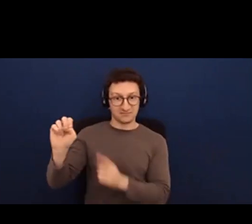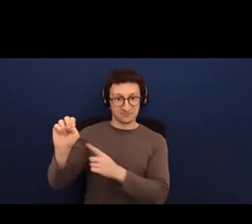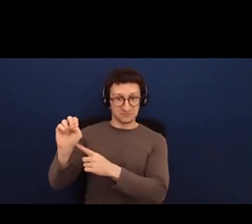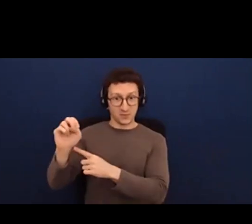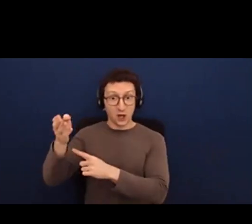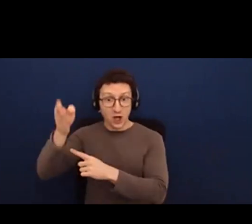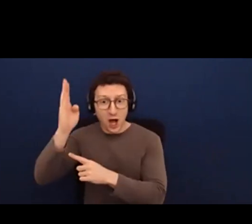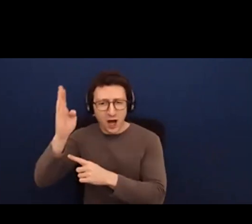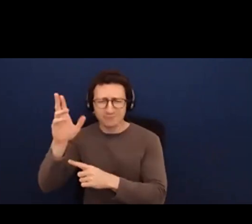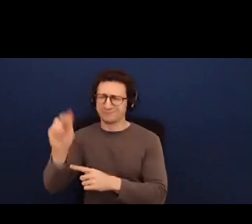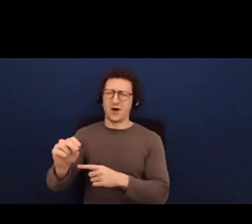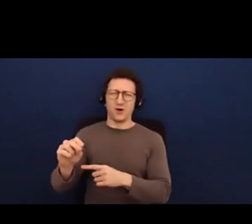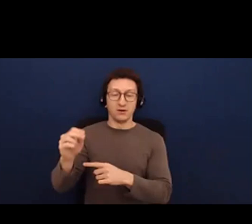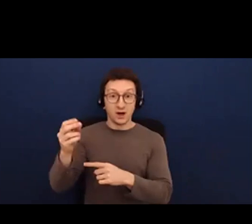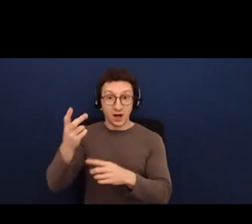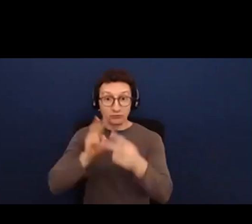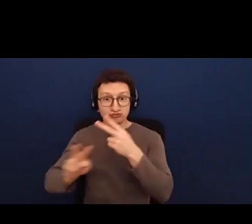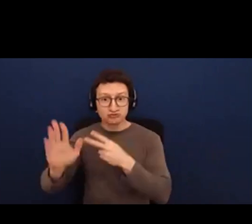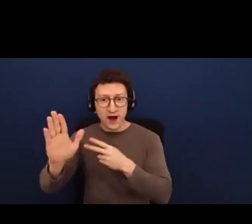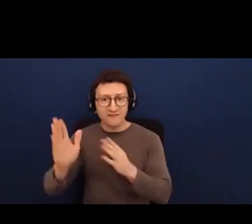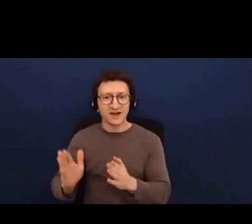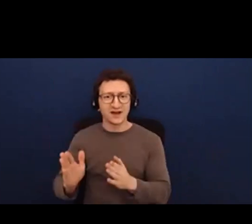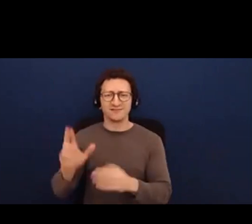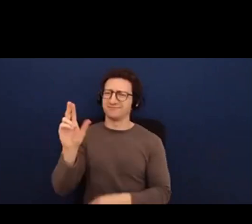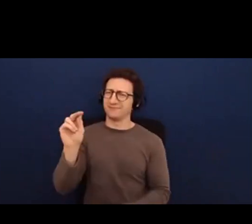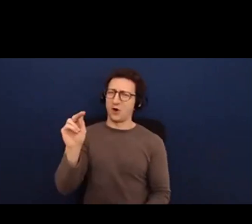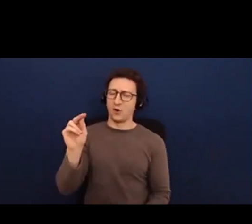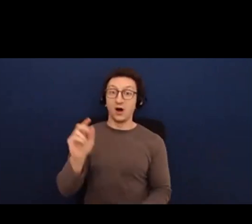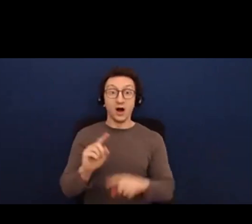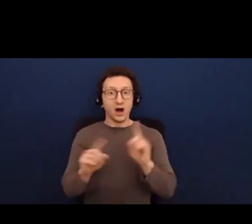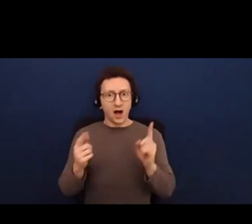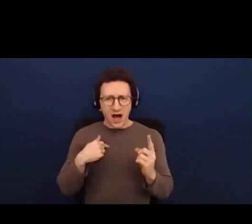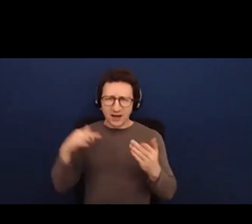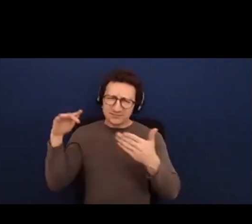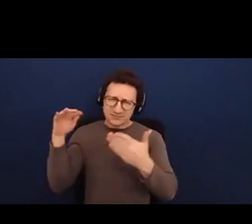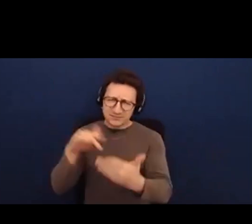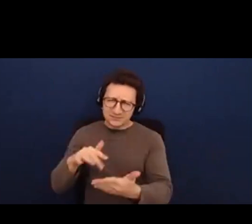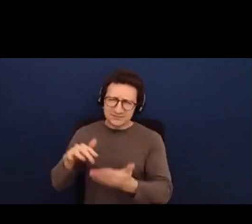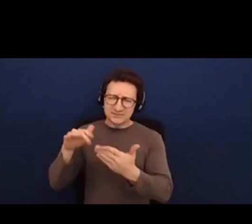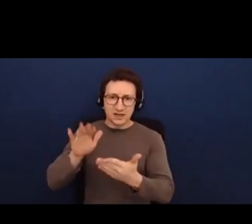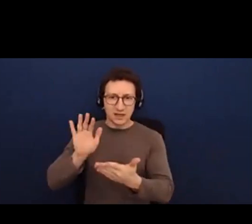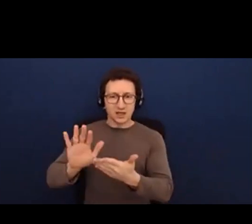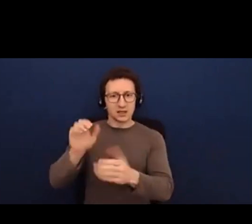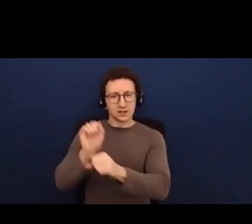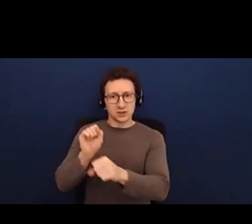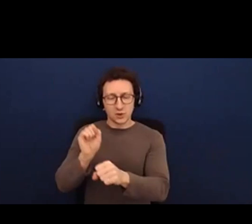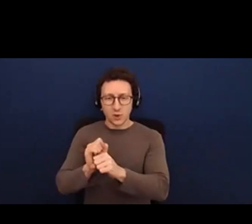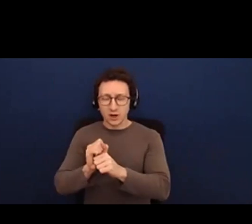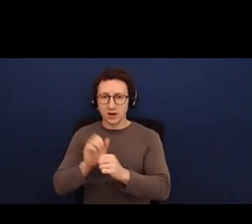experienced many revelations. I have climbed the mountain many, many times through Mordecai